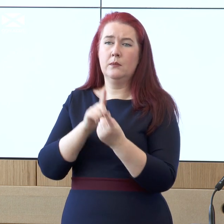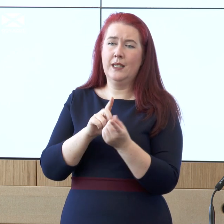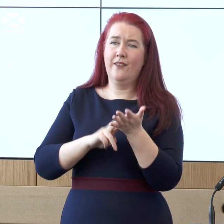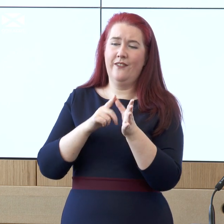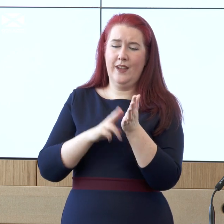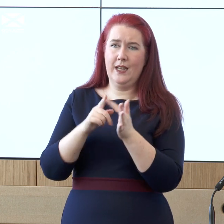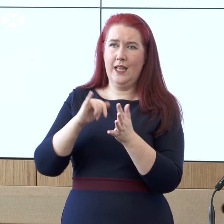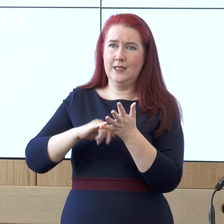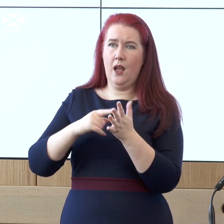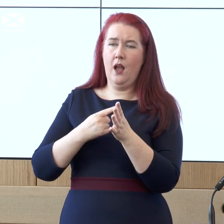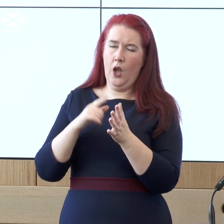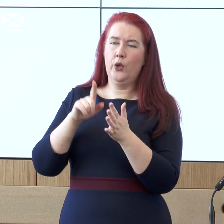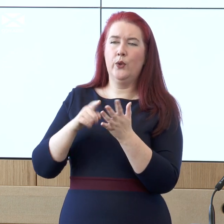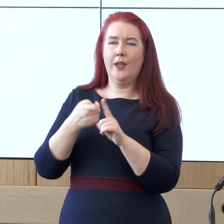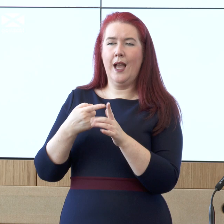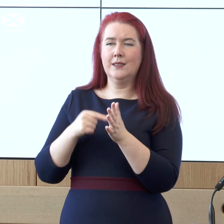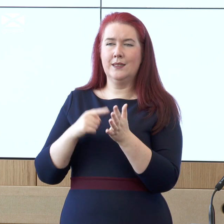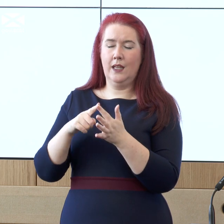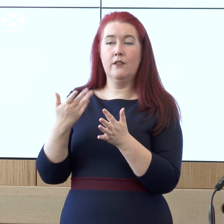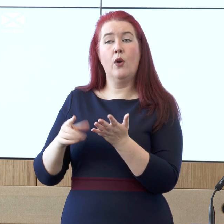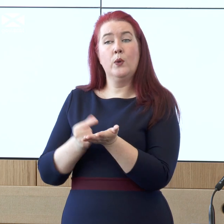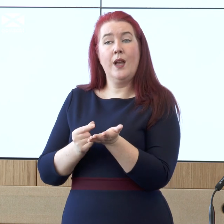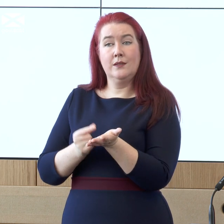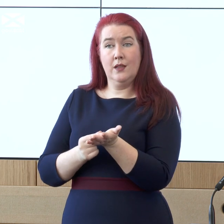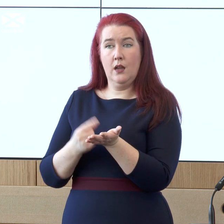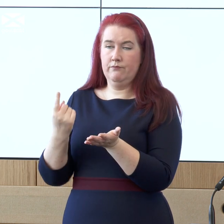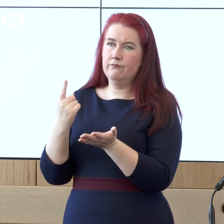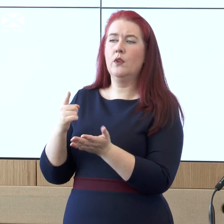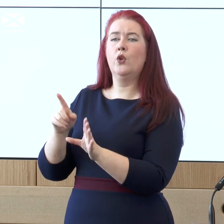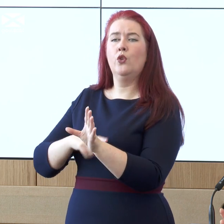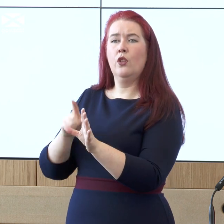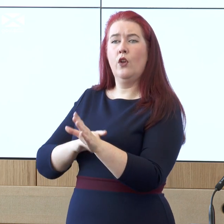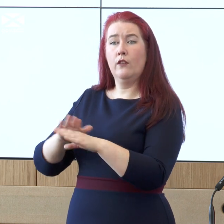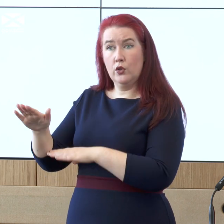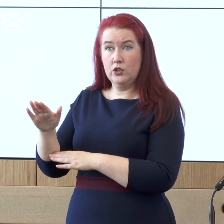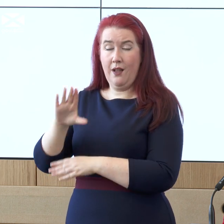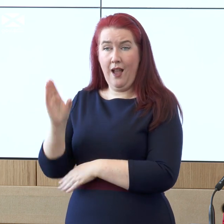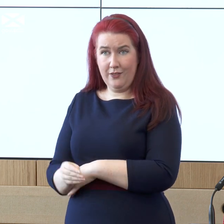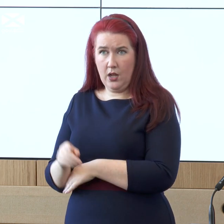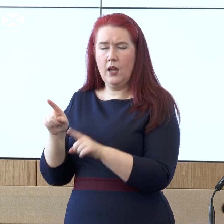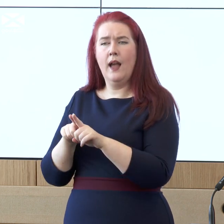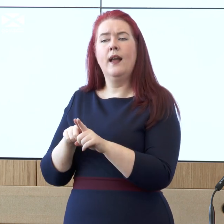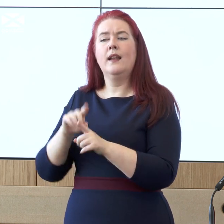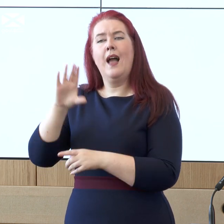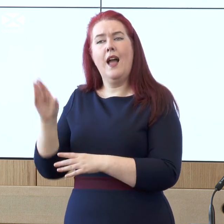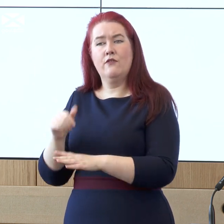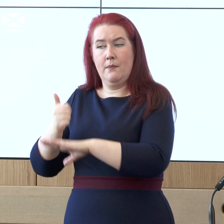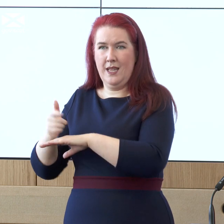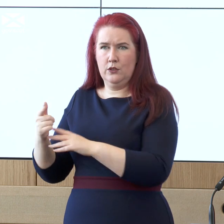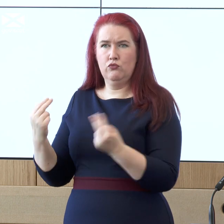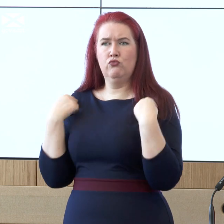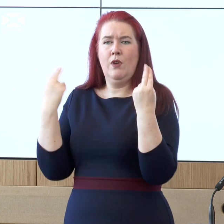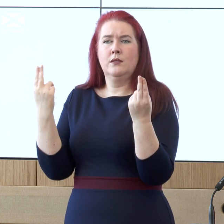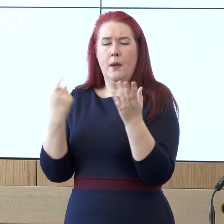Uganda. Vanessa is the founder of Youth for the Future Africa and the Africa-based Rise Up movement. Hearing